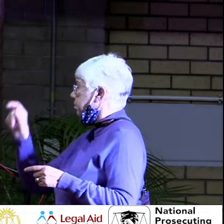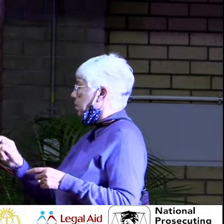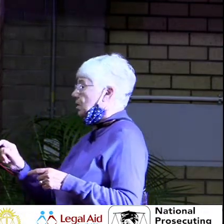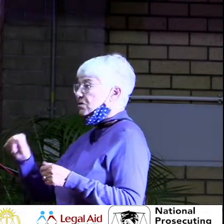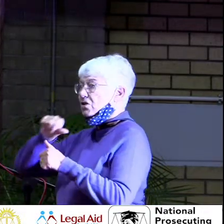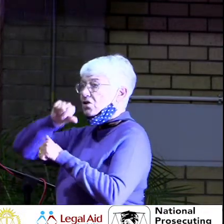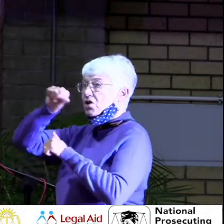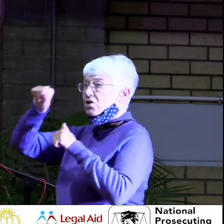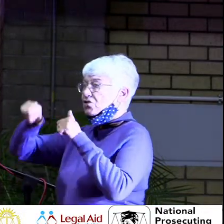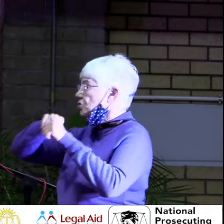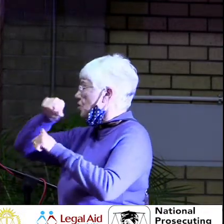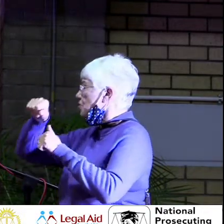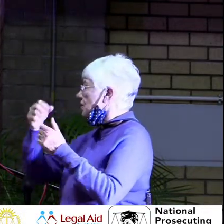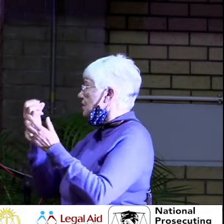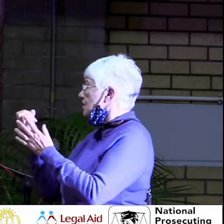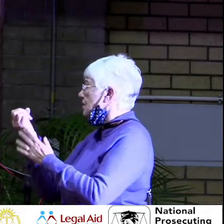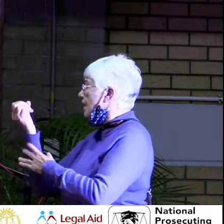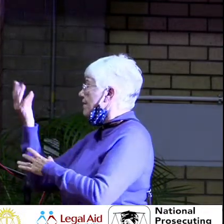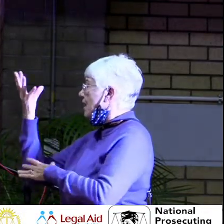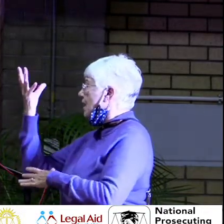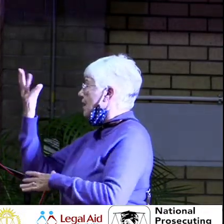Ms. Marshall.